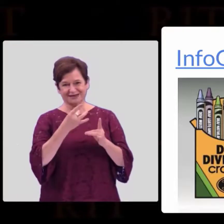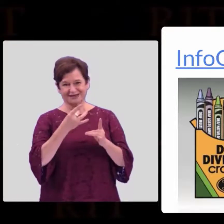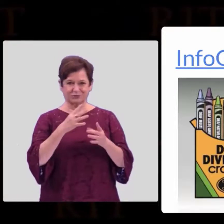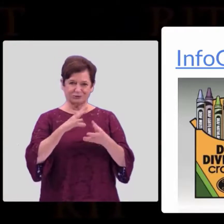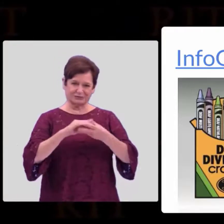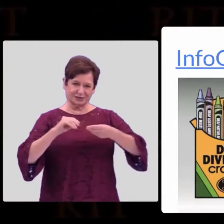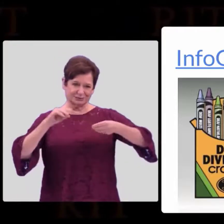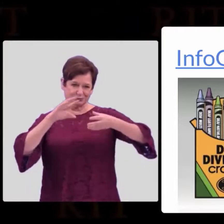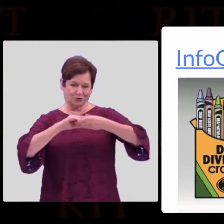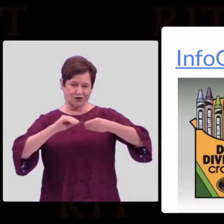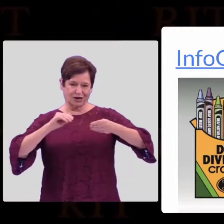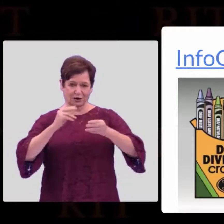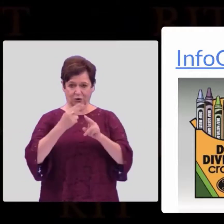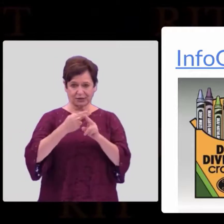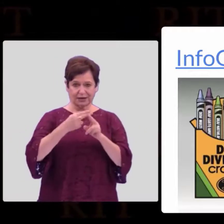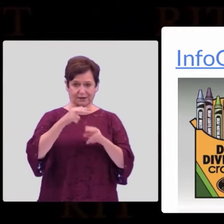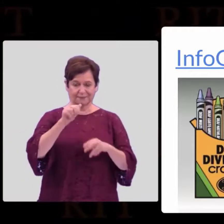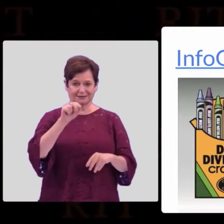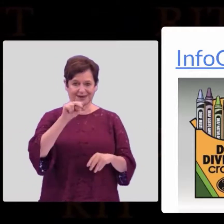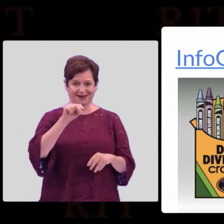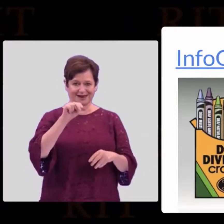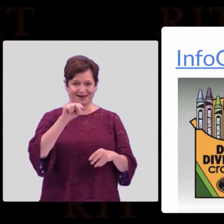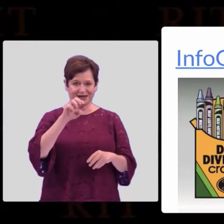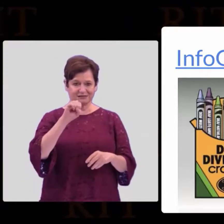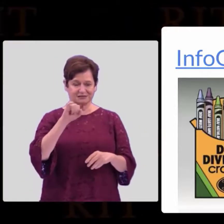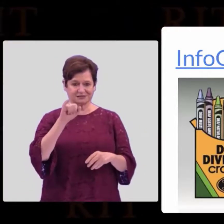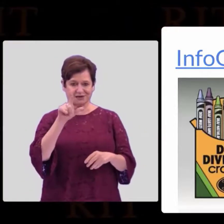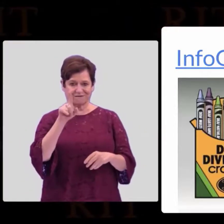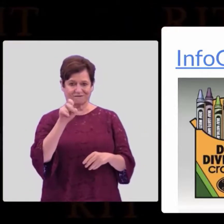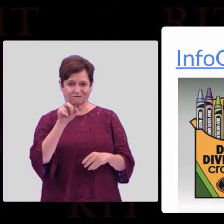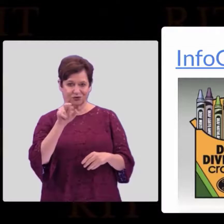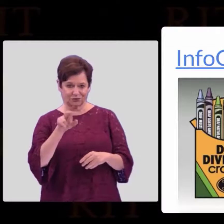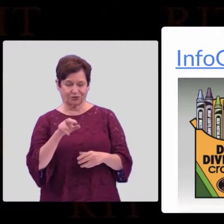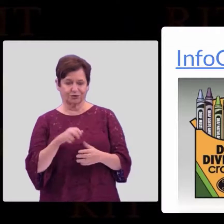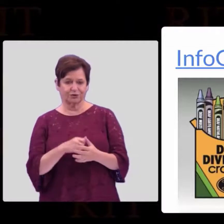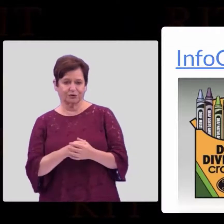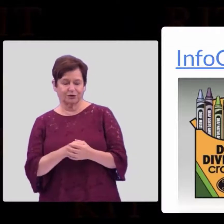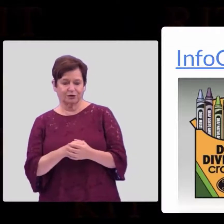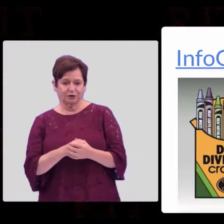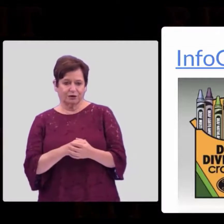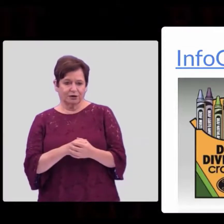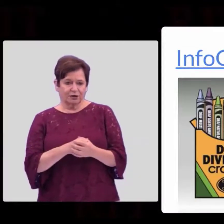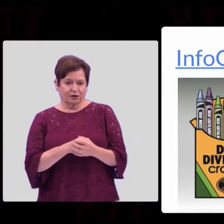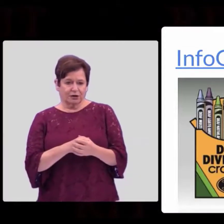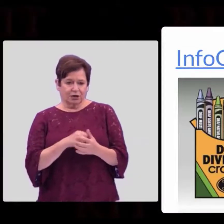Another artist I would like to tell a story about, her name is Anne Silver.